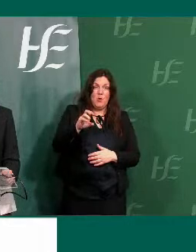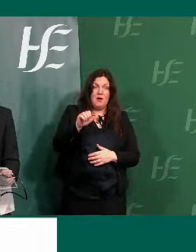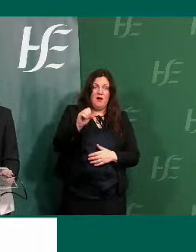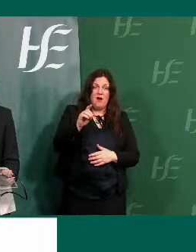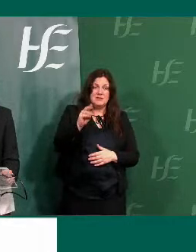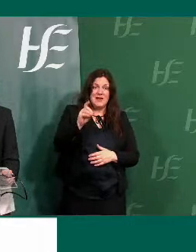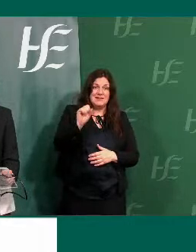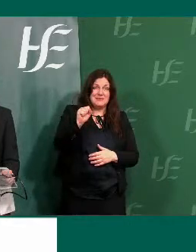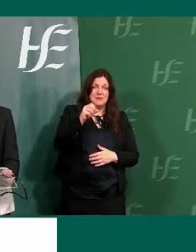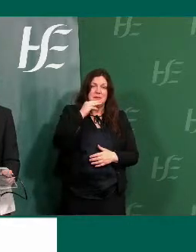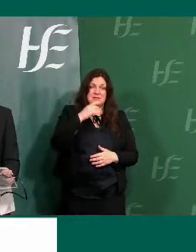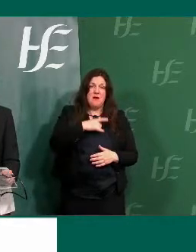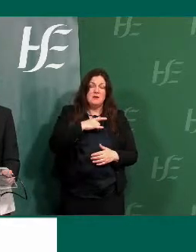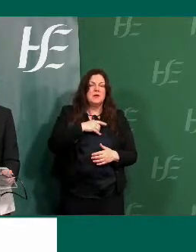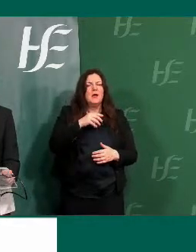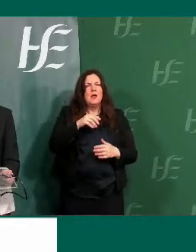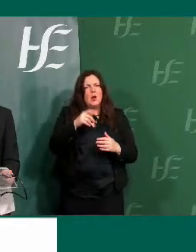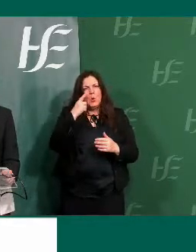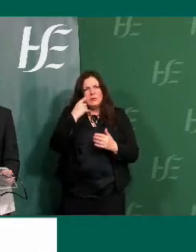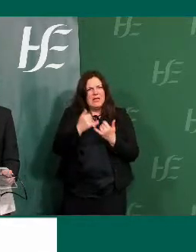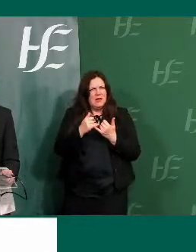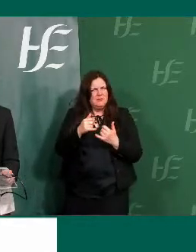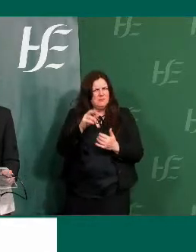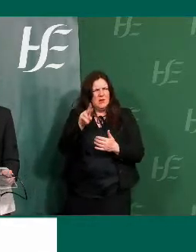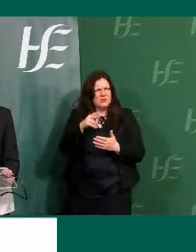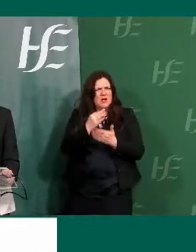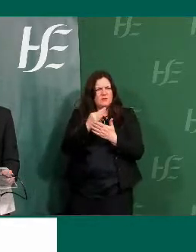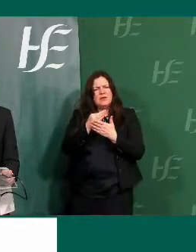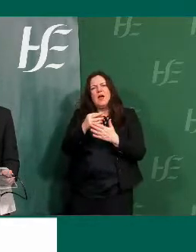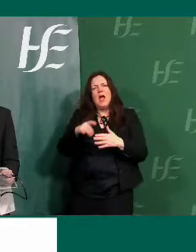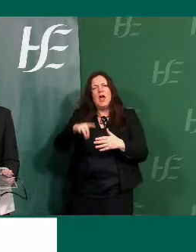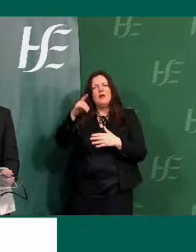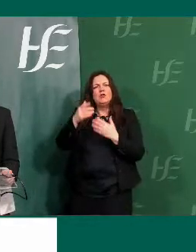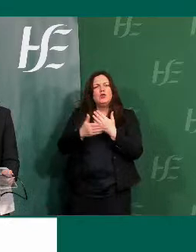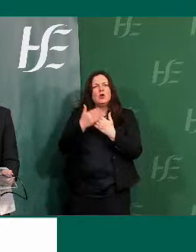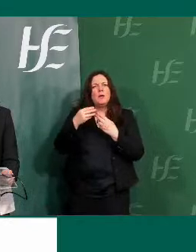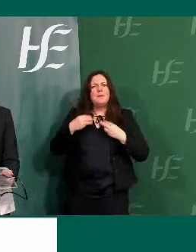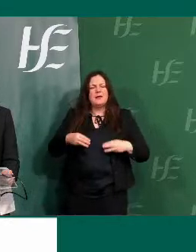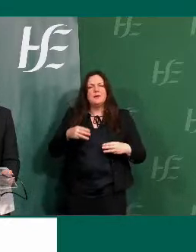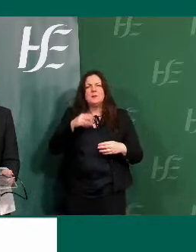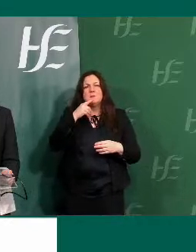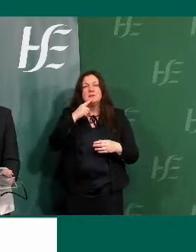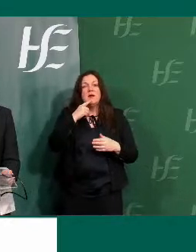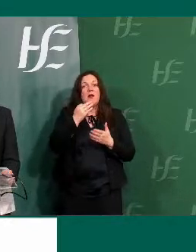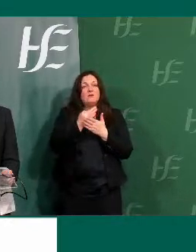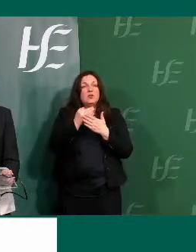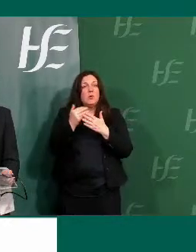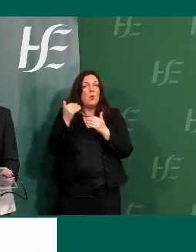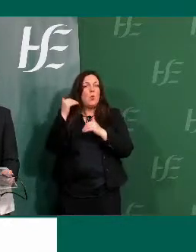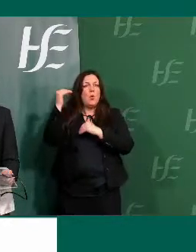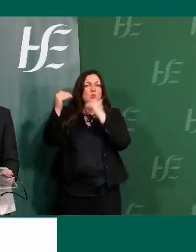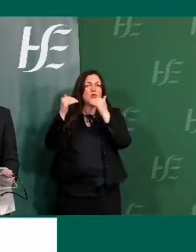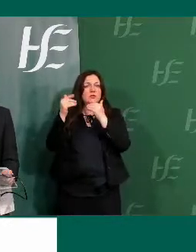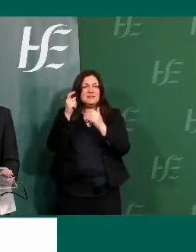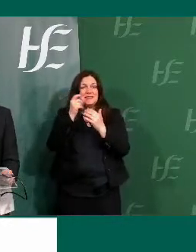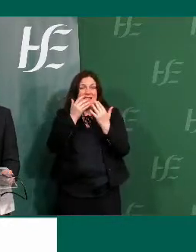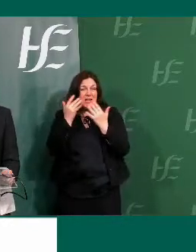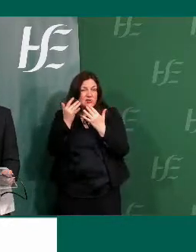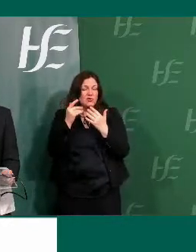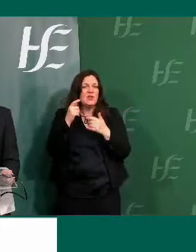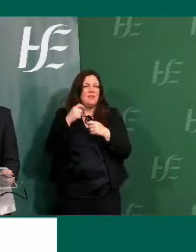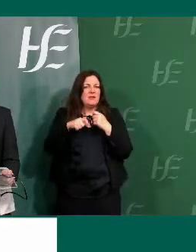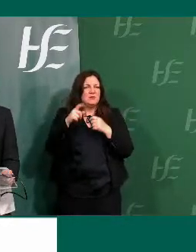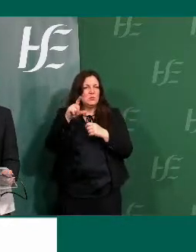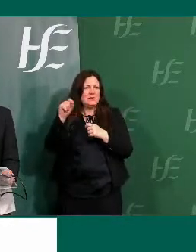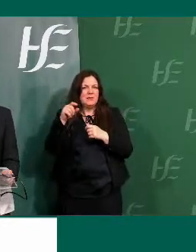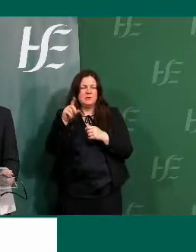to be higher in younger men. But in fact, what they've noticed is that it's slightly higher in those older teenagers or people in their 20s, more than those